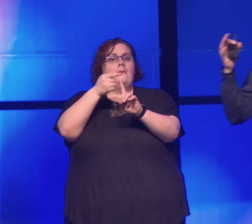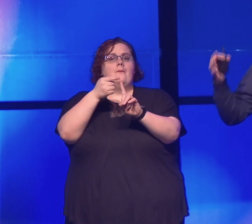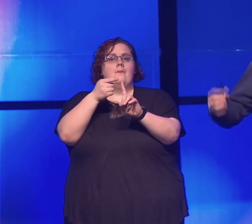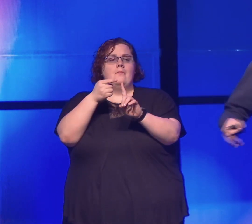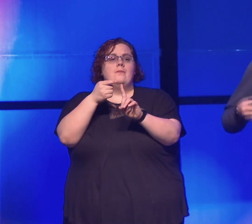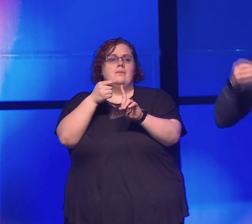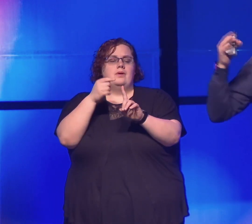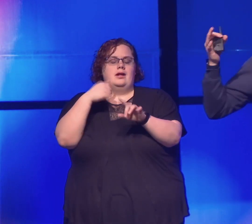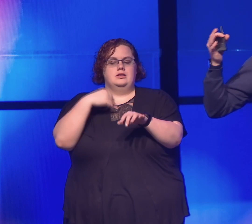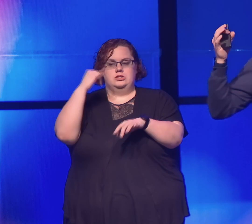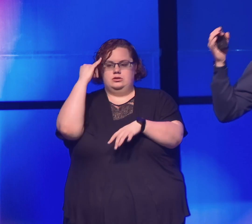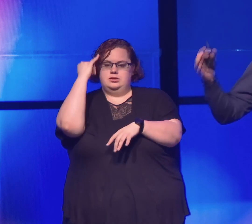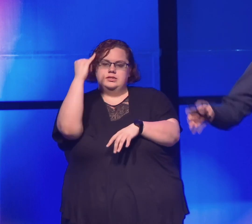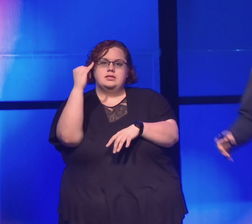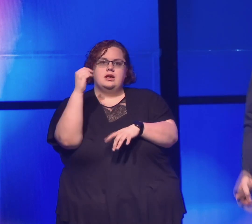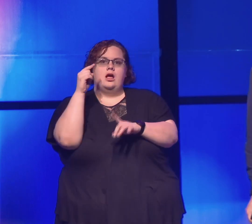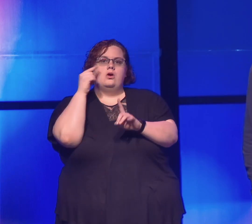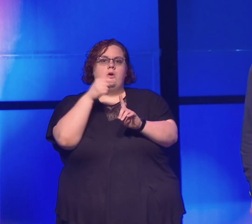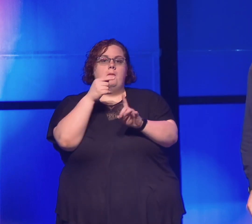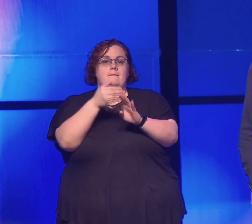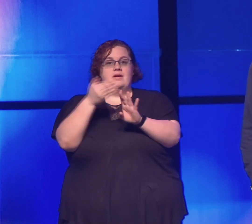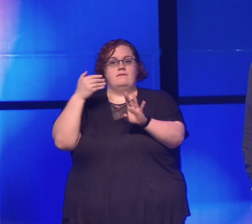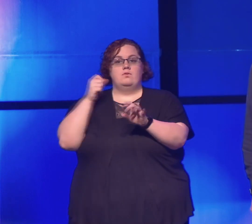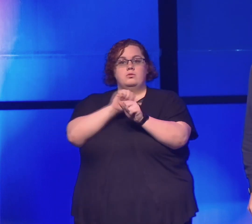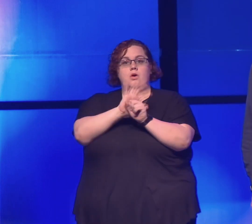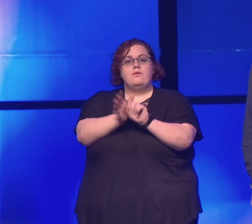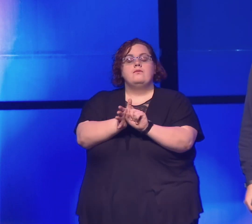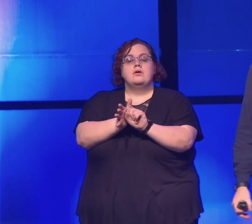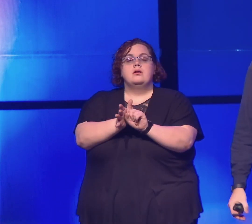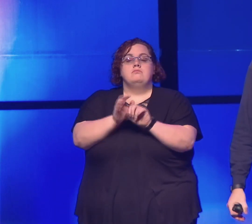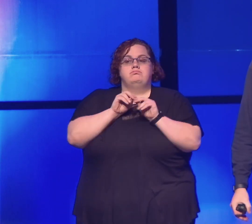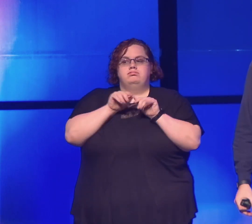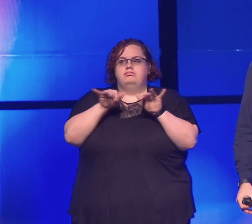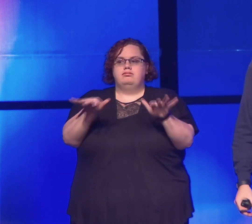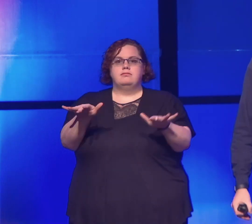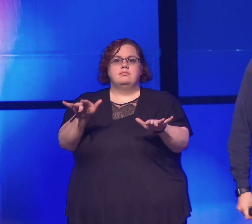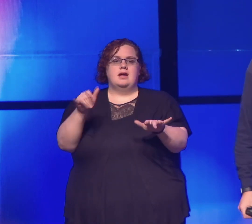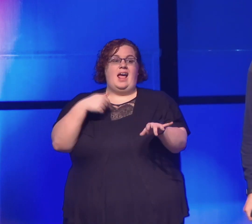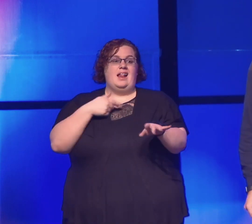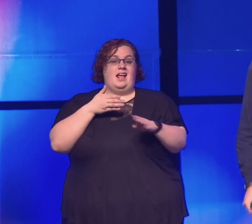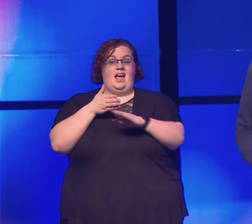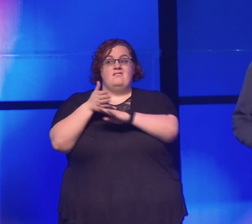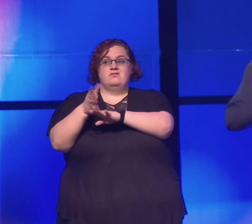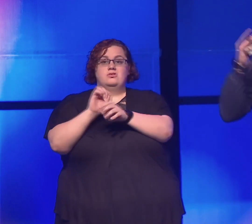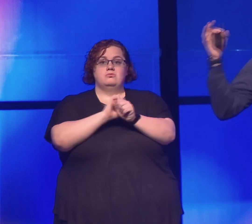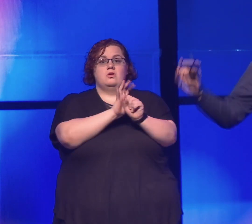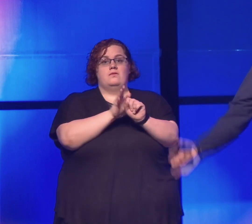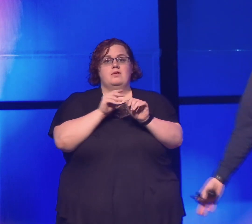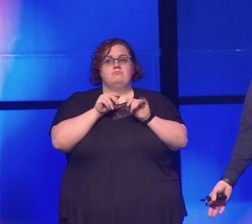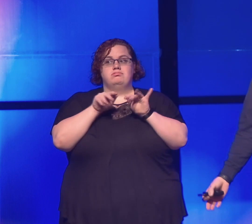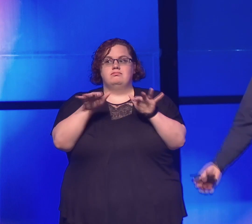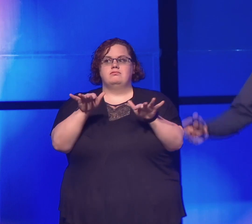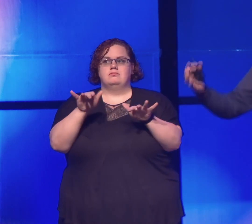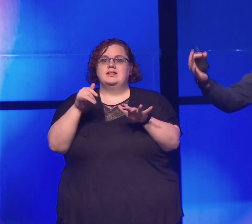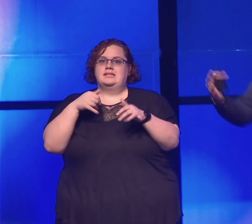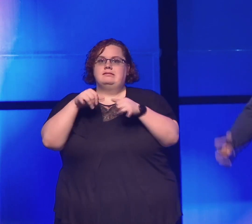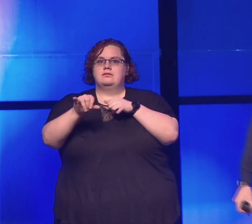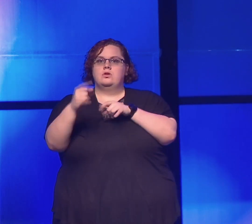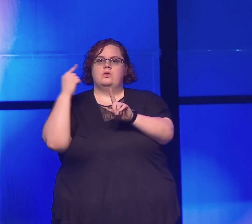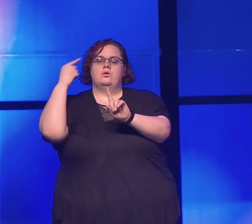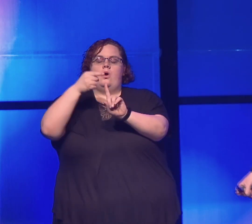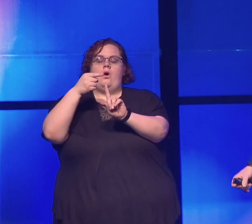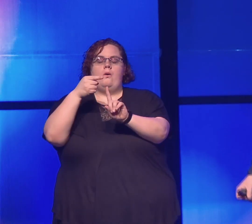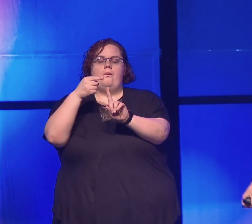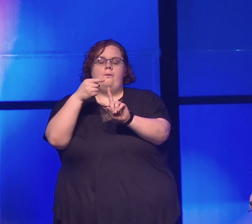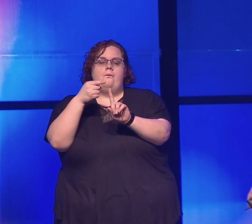was the goal and an idea and a vision before the pandemic. And it's still the vision and the goal after the pandemic, even though life has changed. We're just leaning